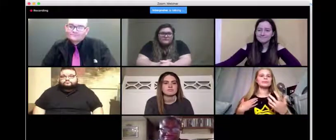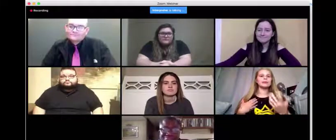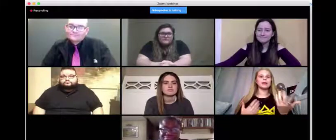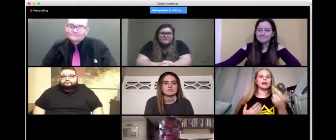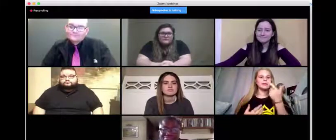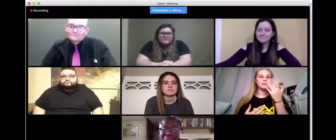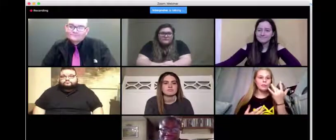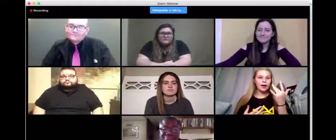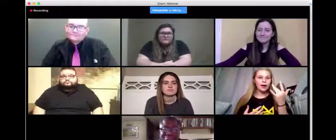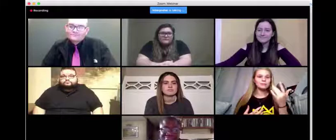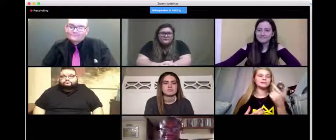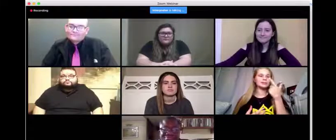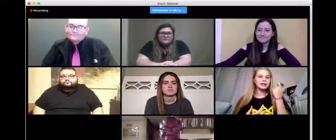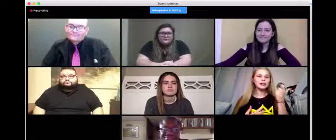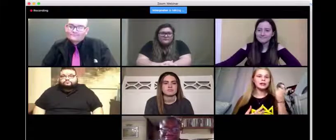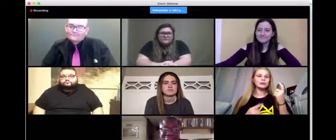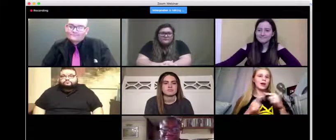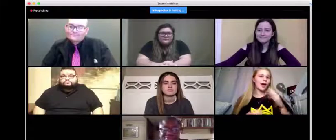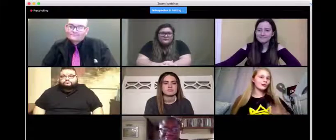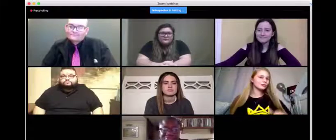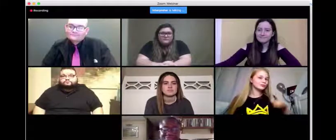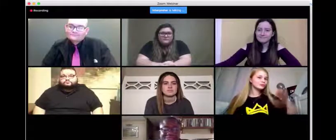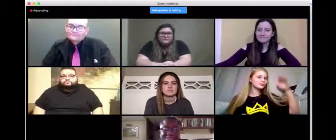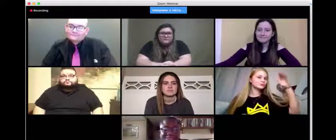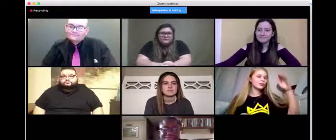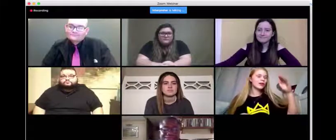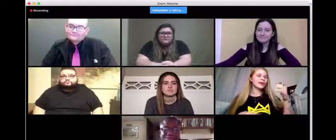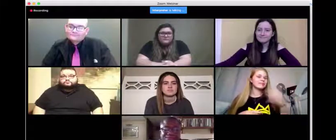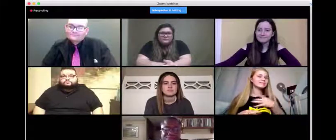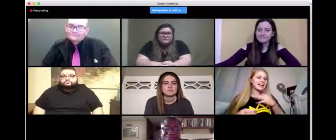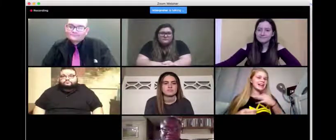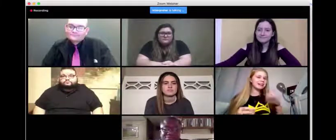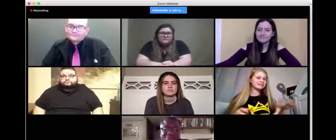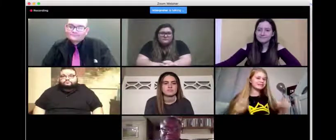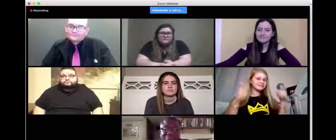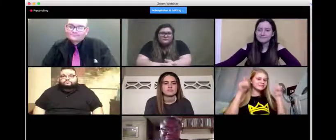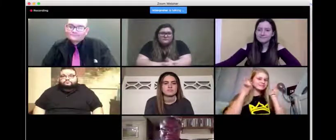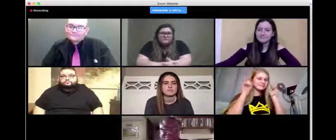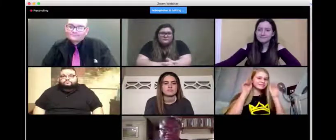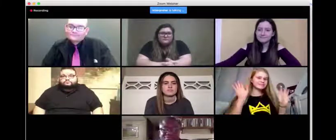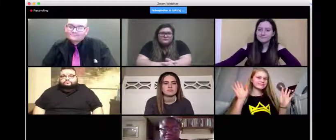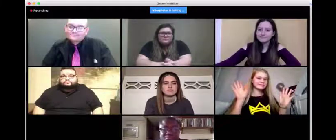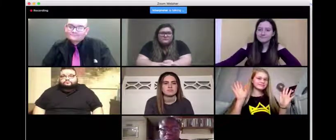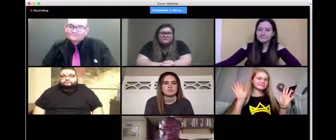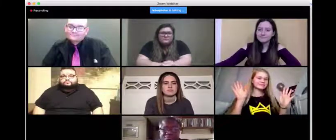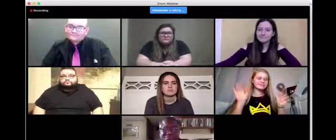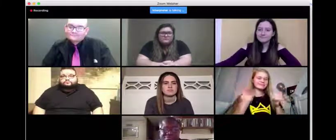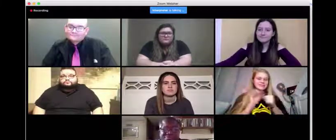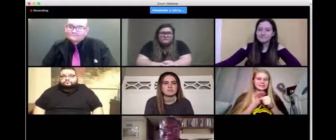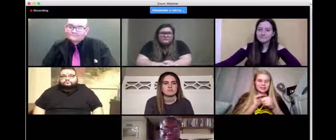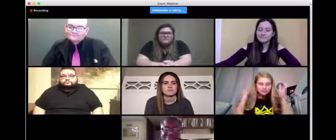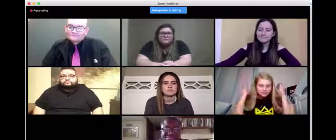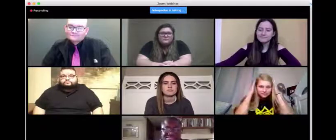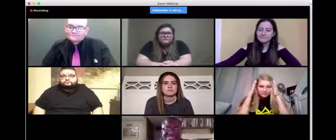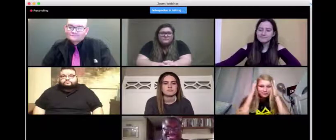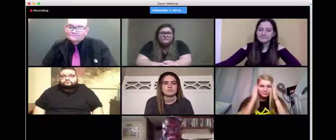I really didn't like my hearing aids. I kind of tried to hide them, I grew my hair long and, kept them covered. I didn't want people to